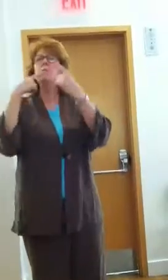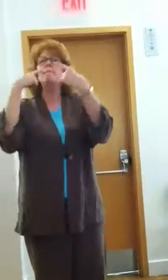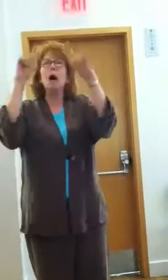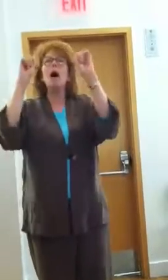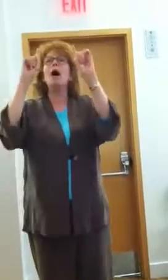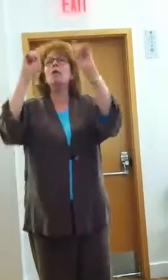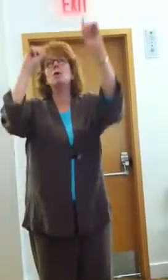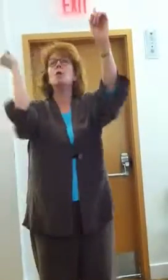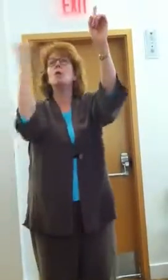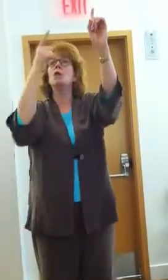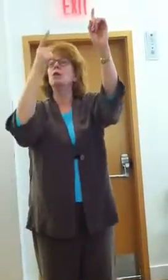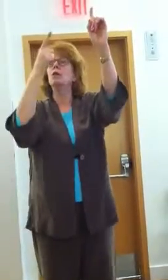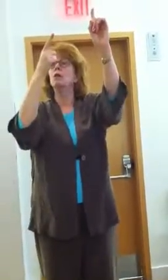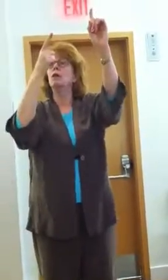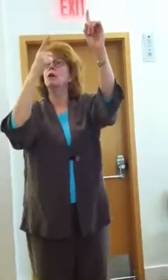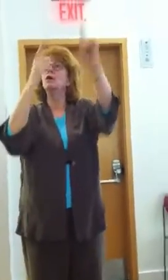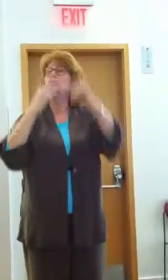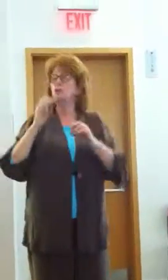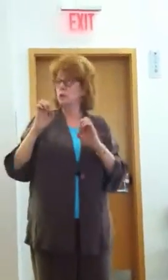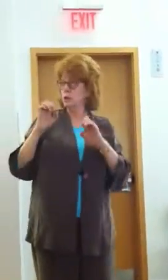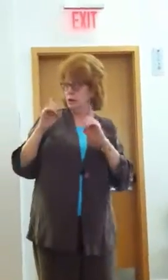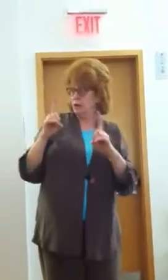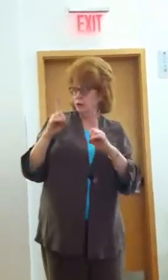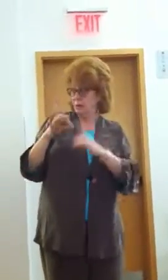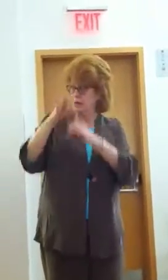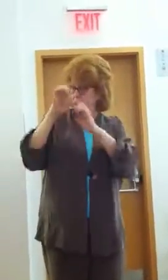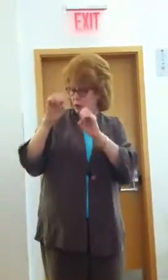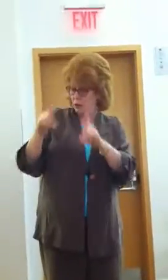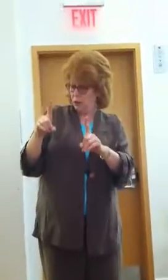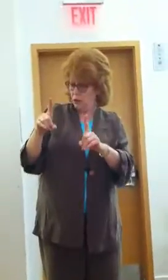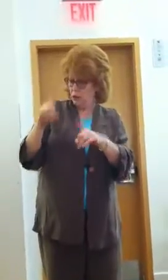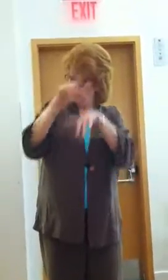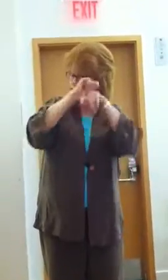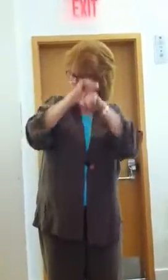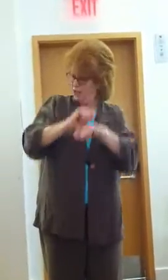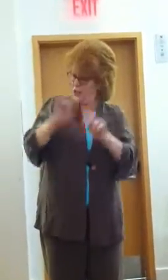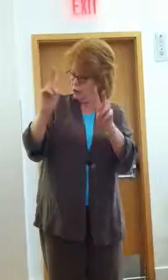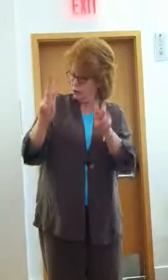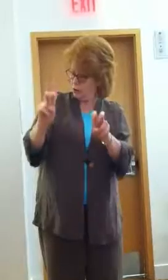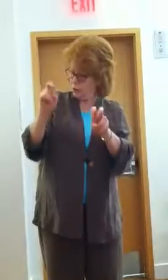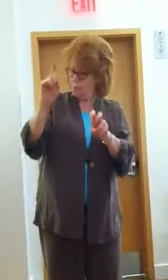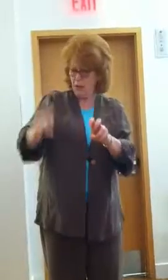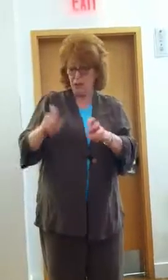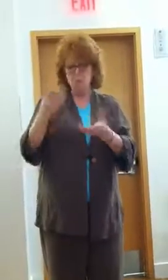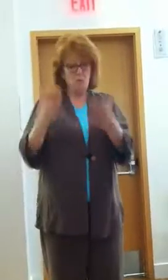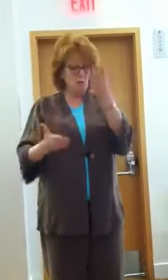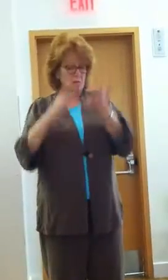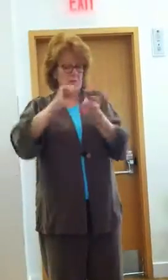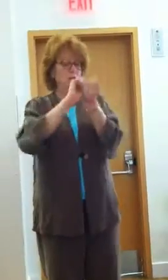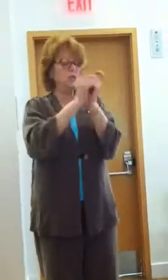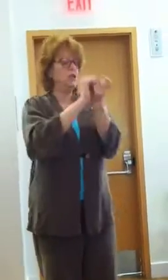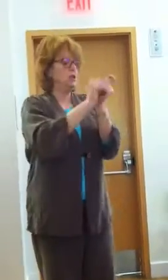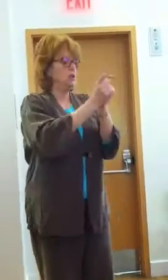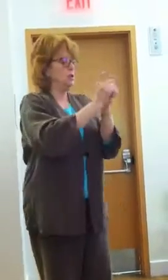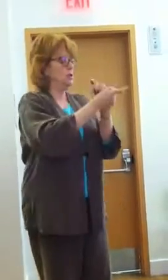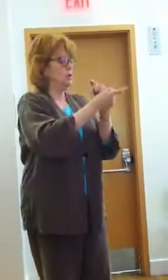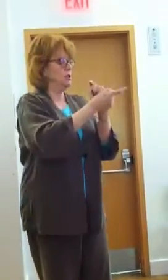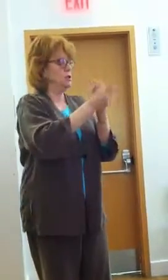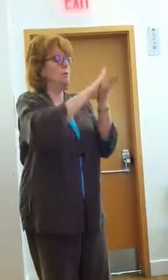Jewish special education in the traditional sense may need to be reconfigured so that it becomes part and parcel